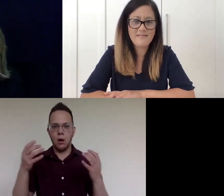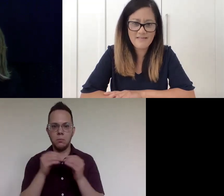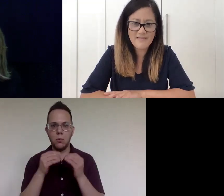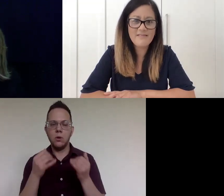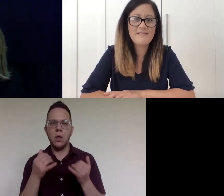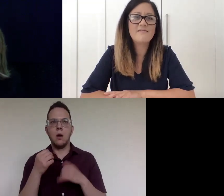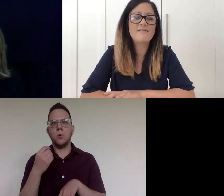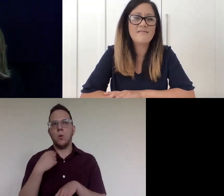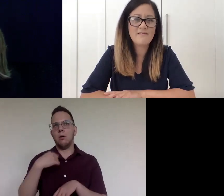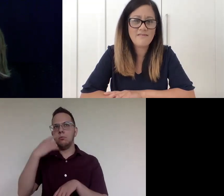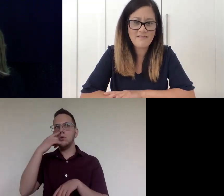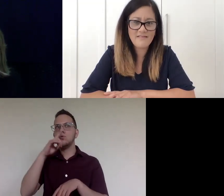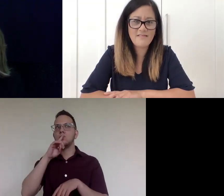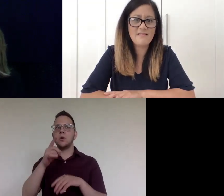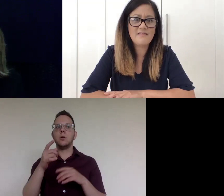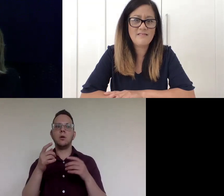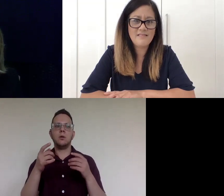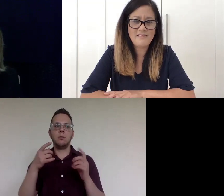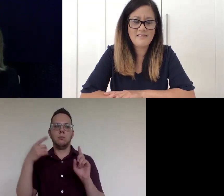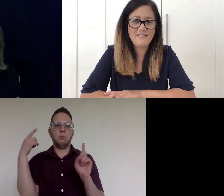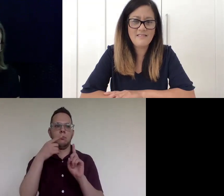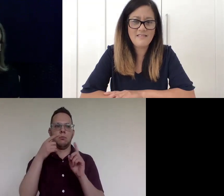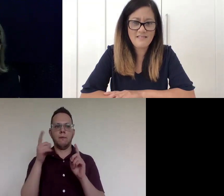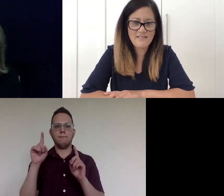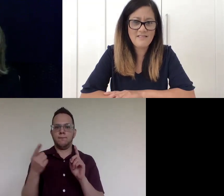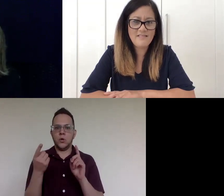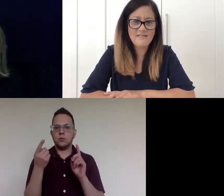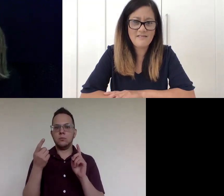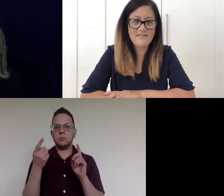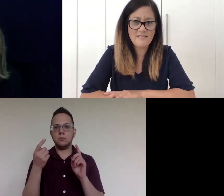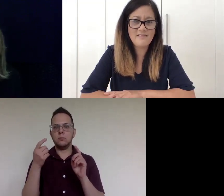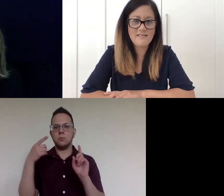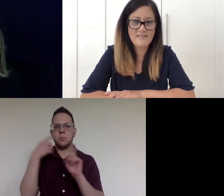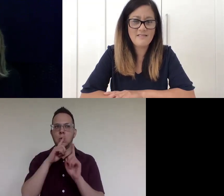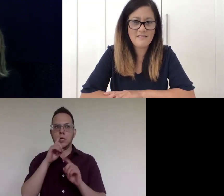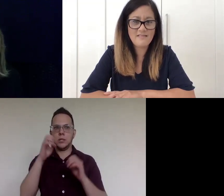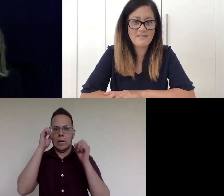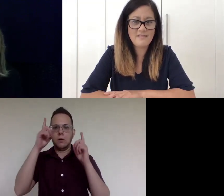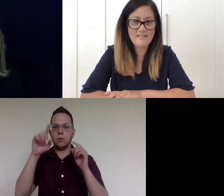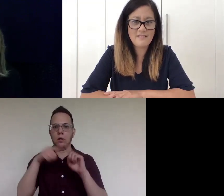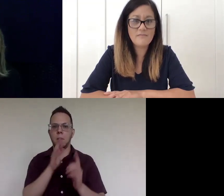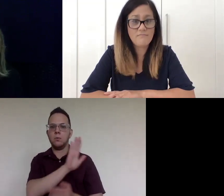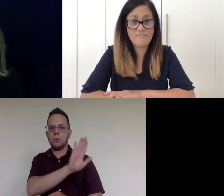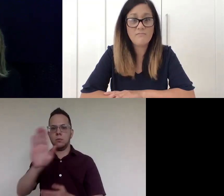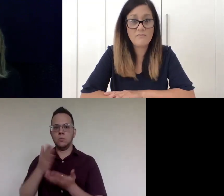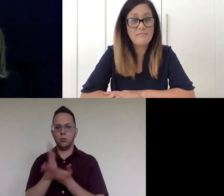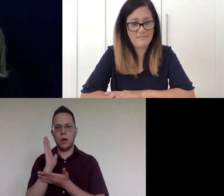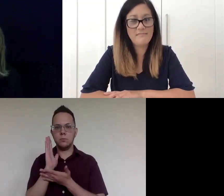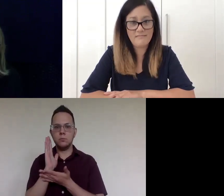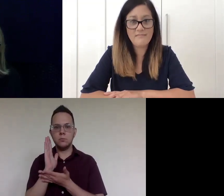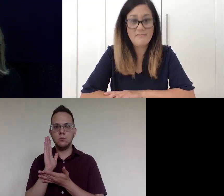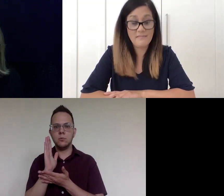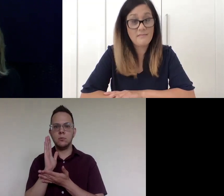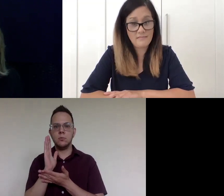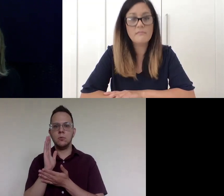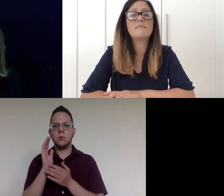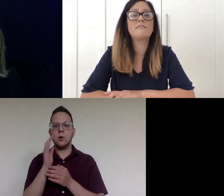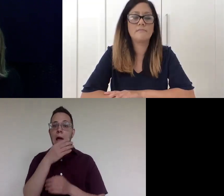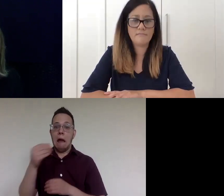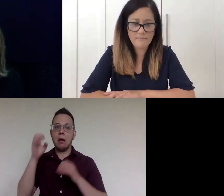there, but maybe they're online, so they're virtual. And the first and most important thing is to educate people about their